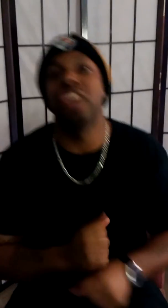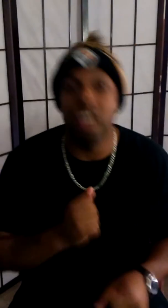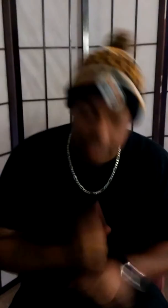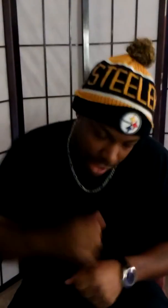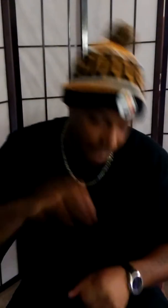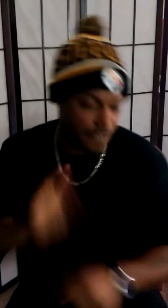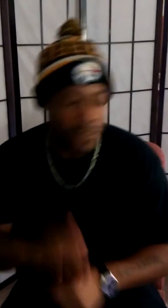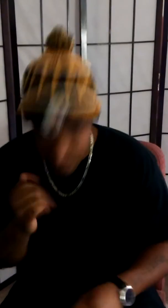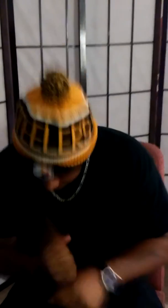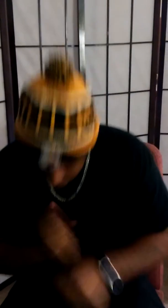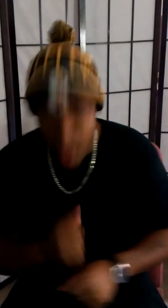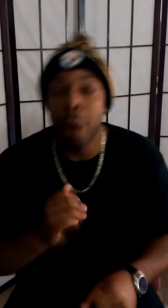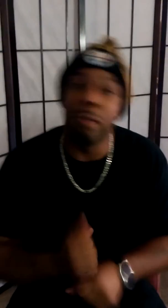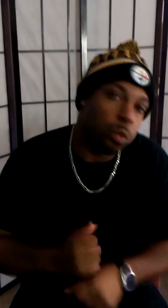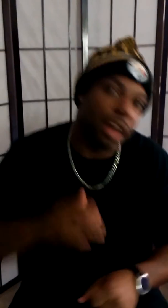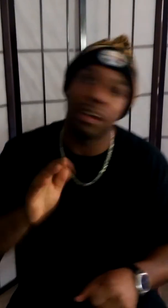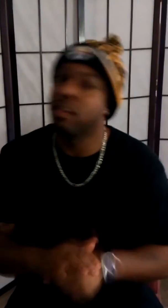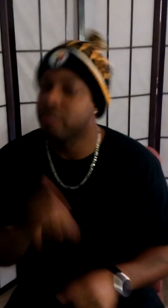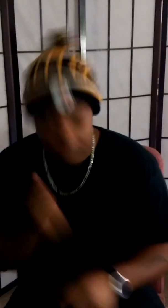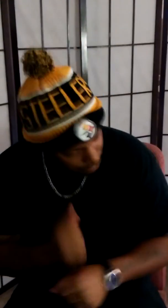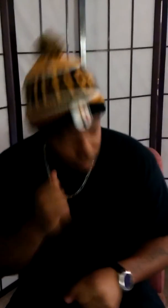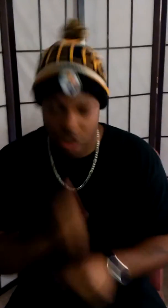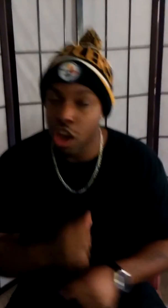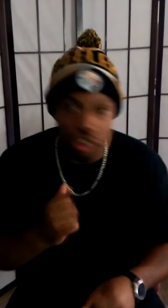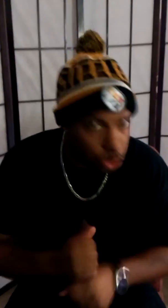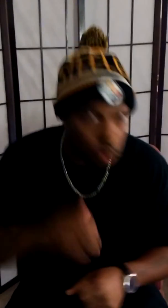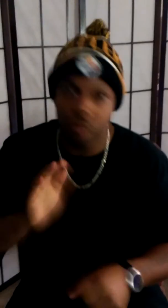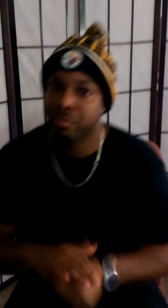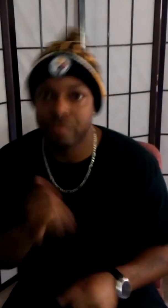think that, but when you